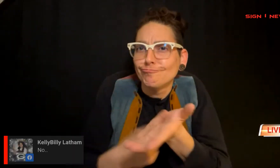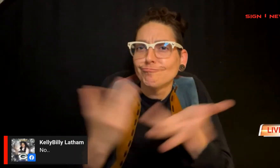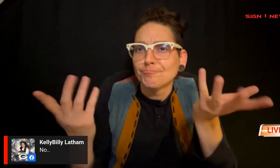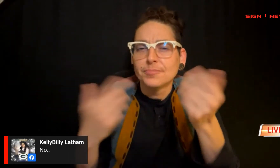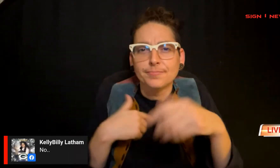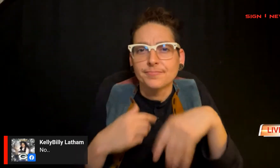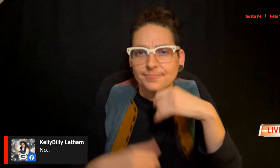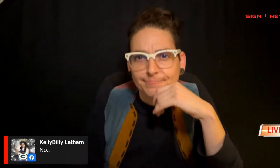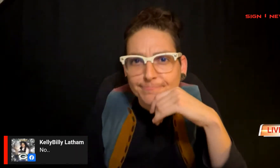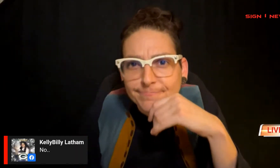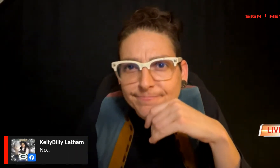This is a really good topic.